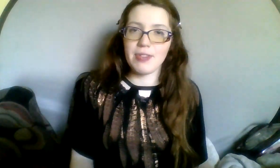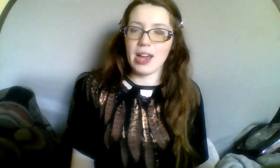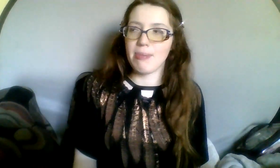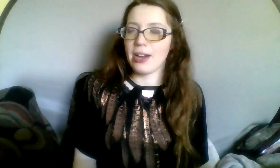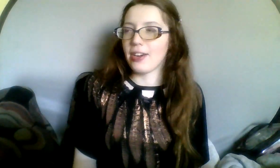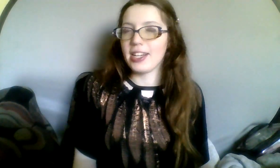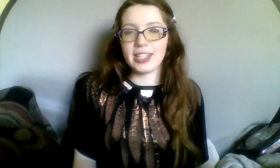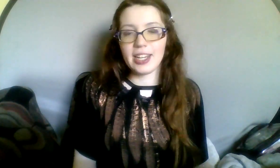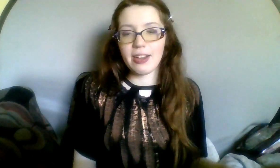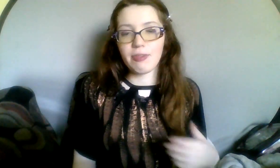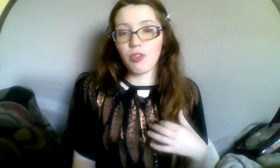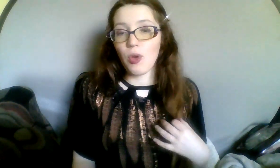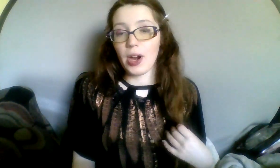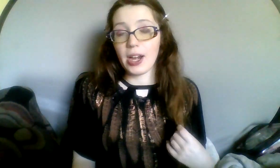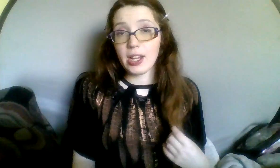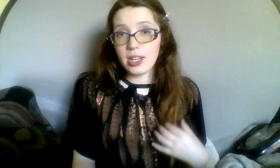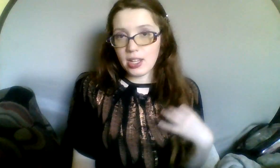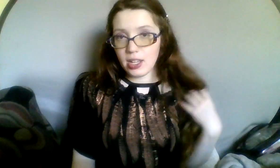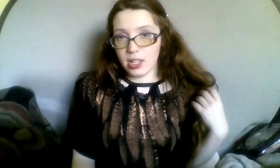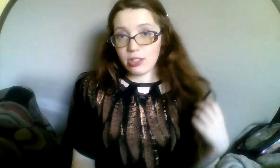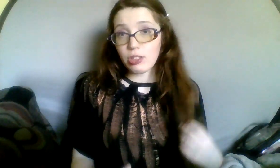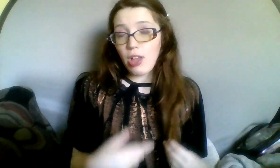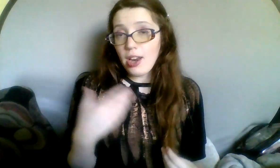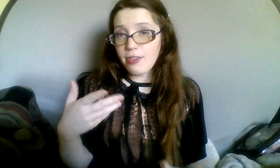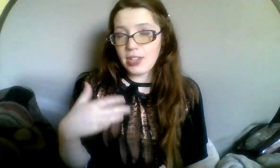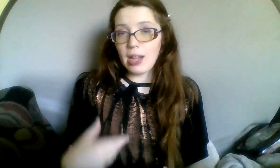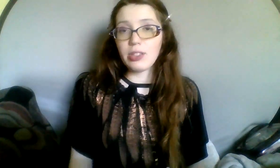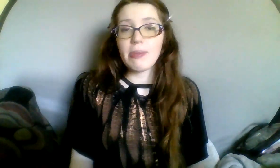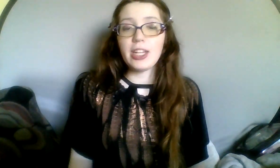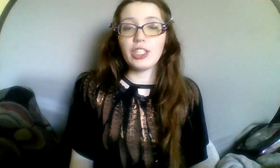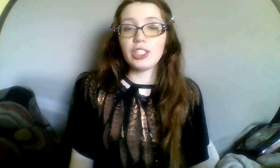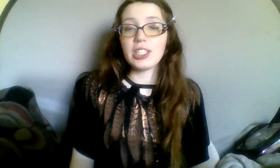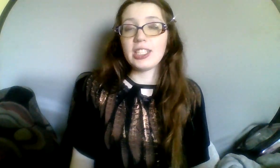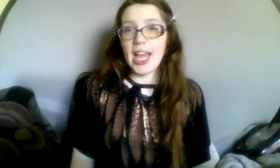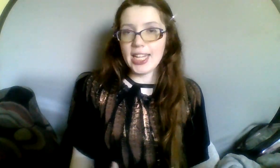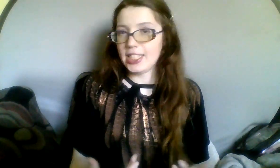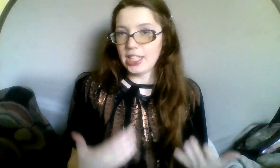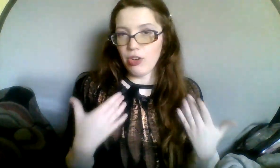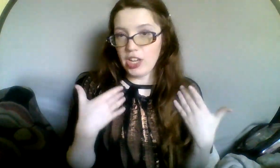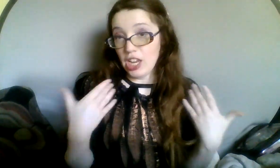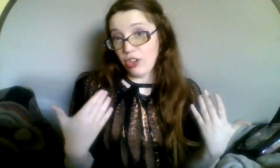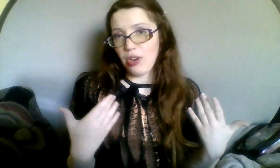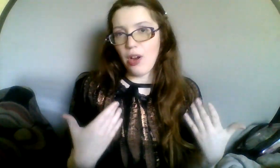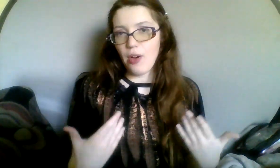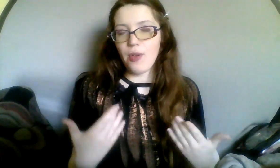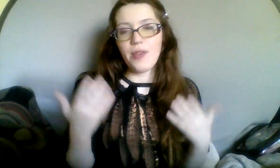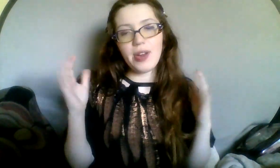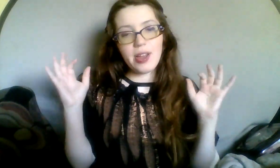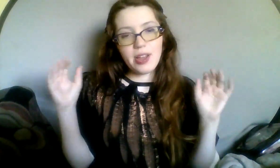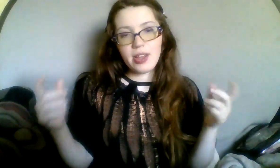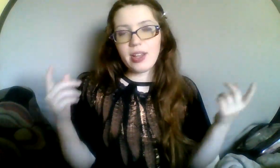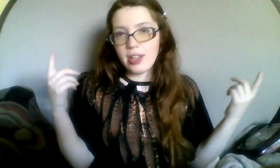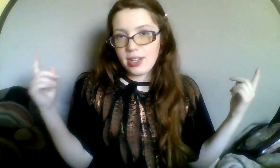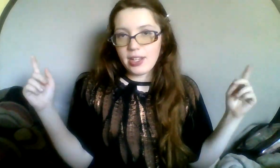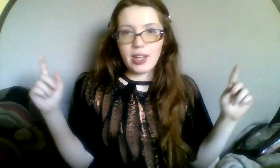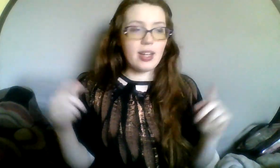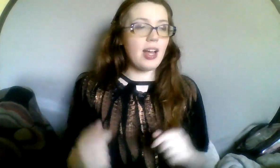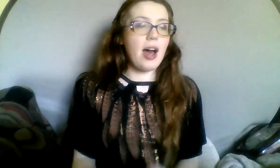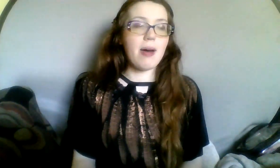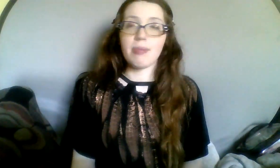had a better idea for, there's a lot of times when they mention success, you know, get your own. So